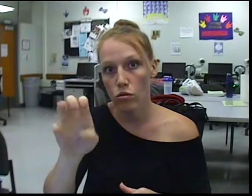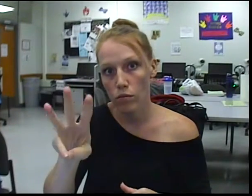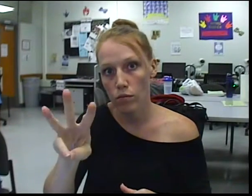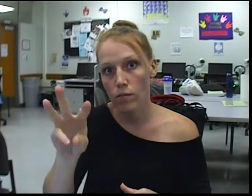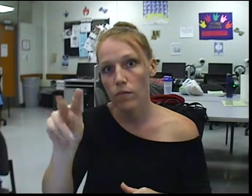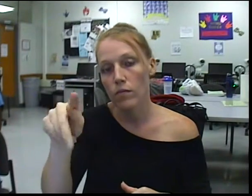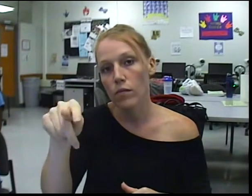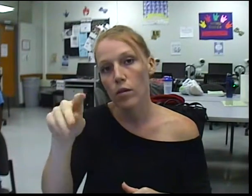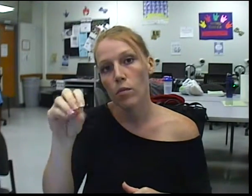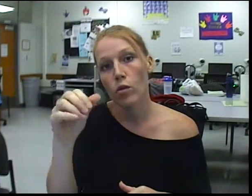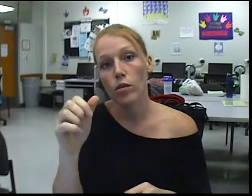point was 48.